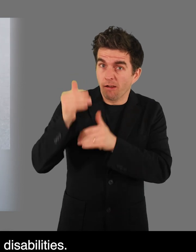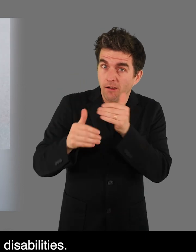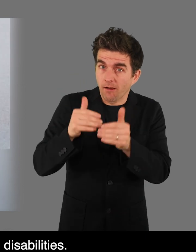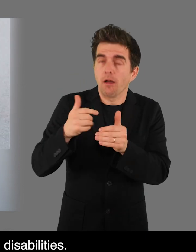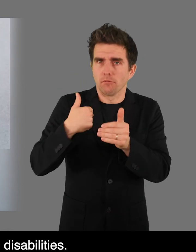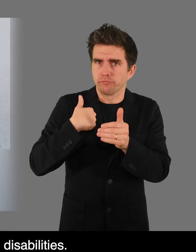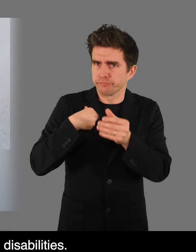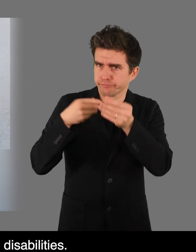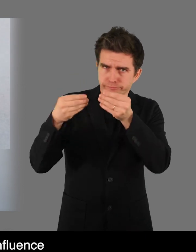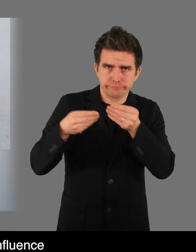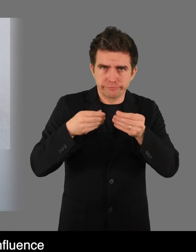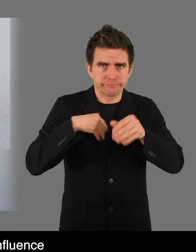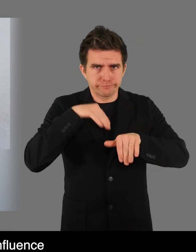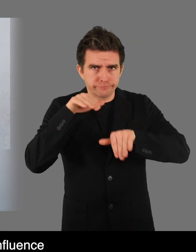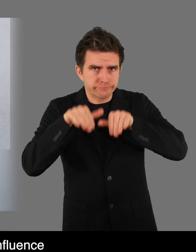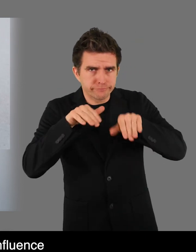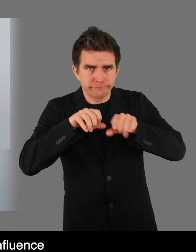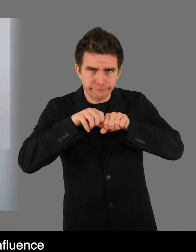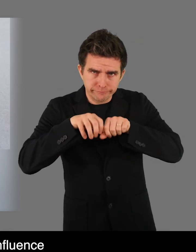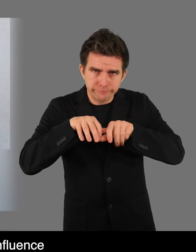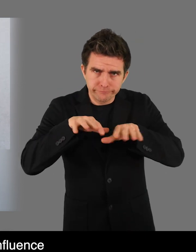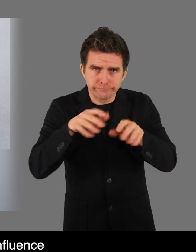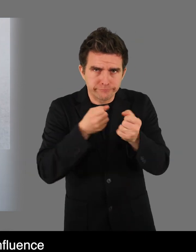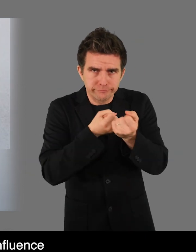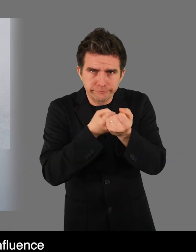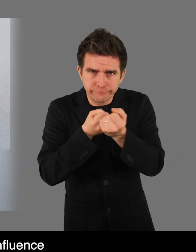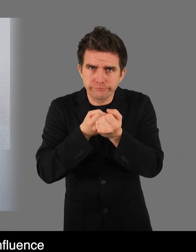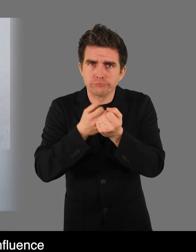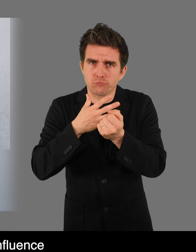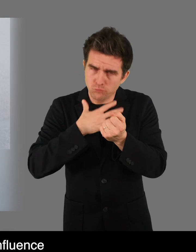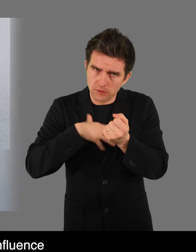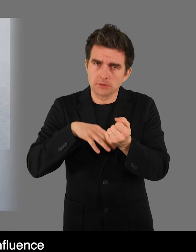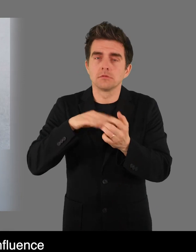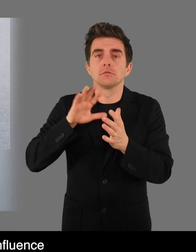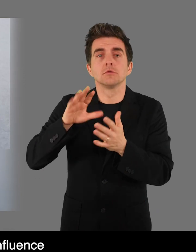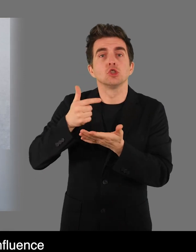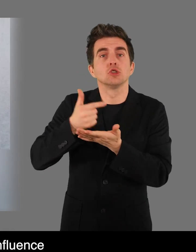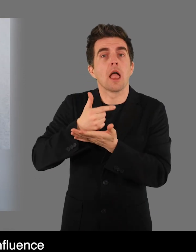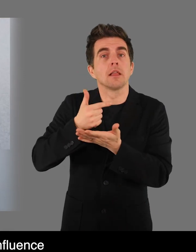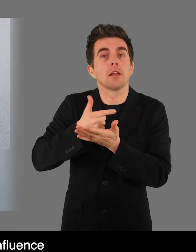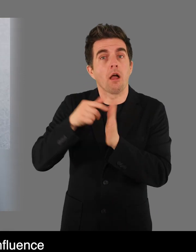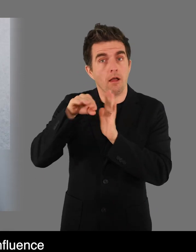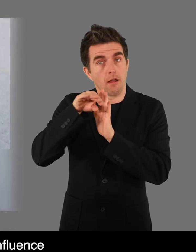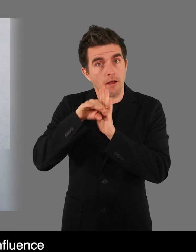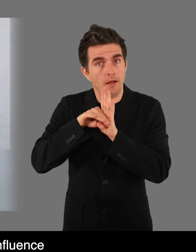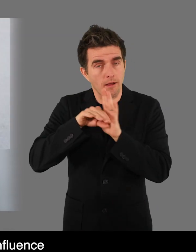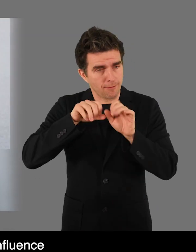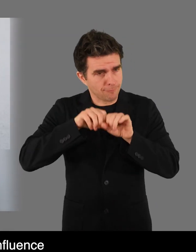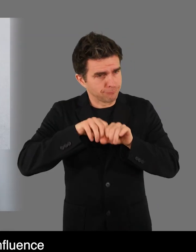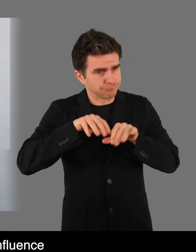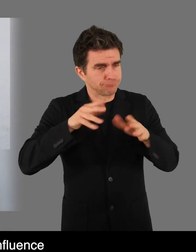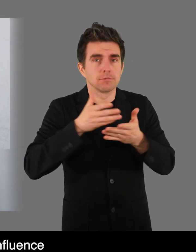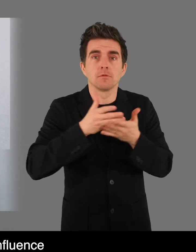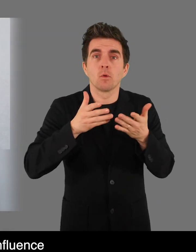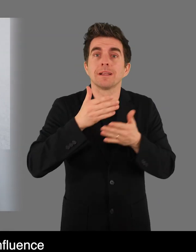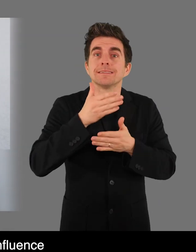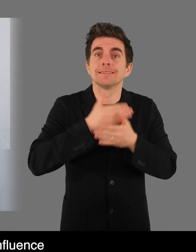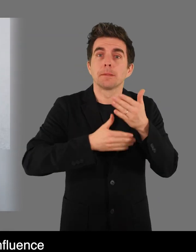implemented strategic interventions in order to influence Ghana's